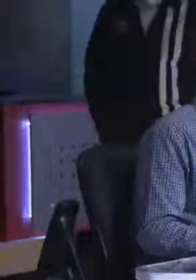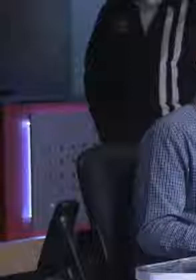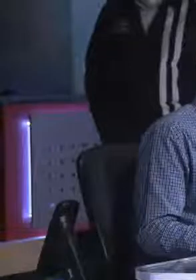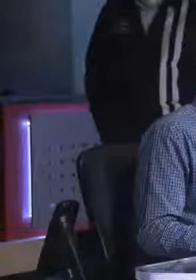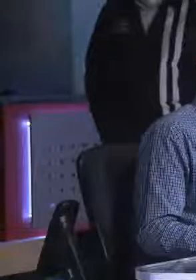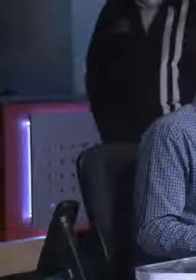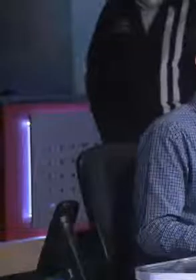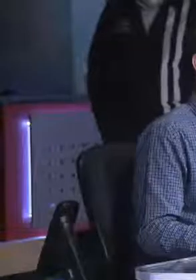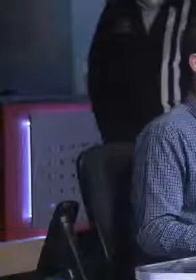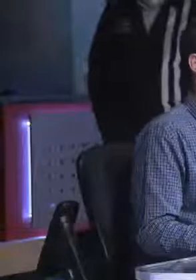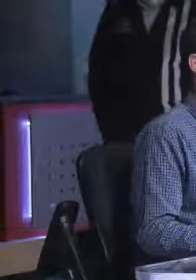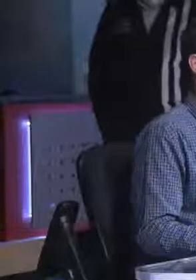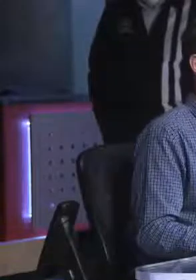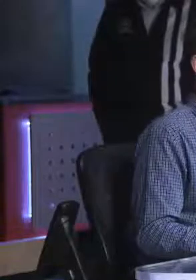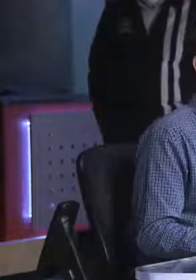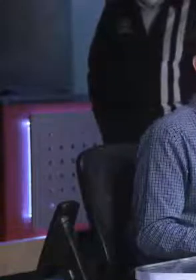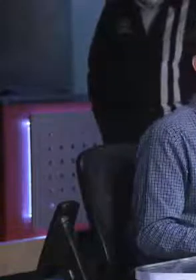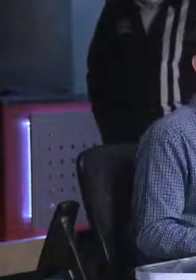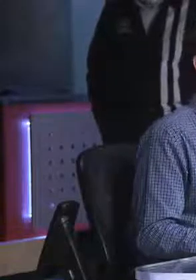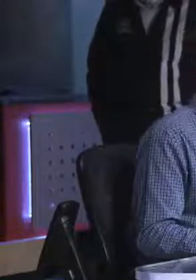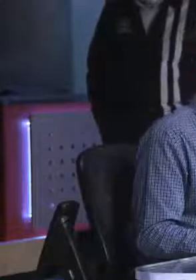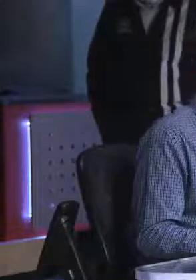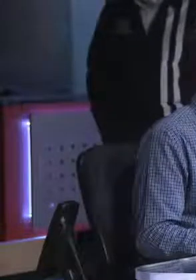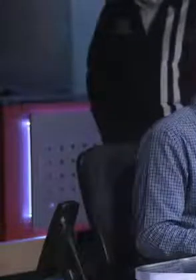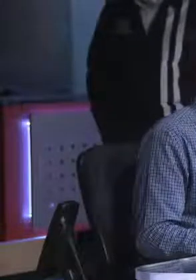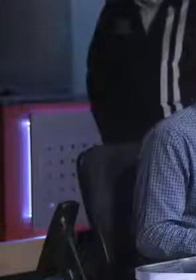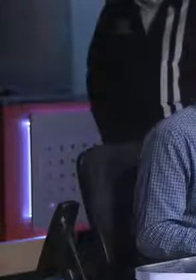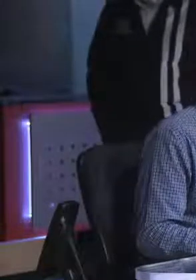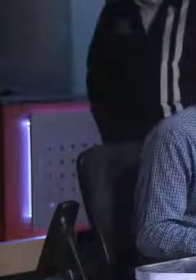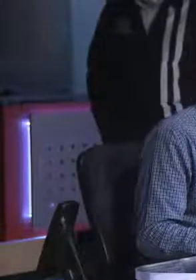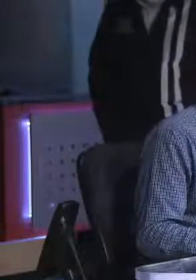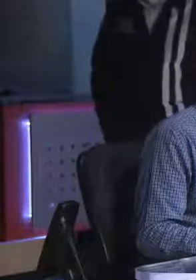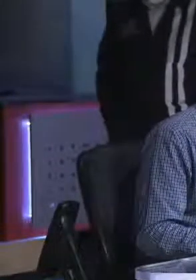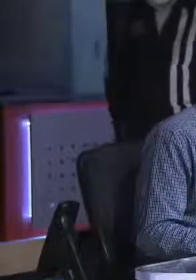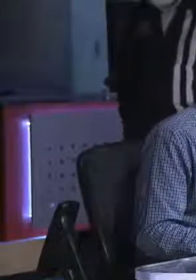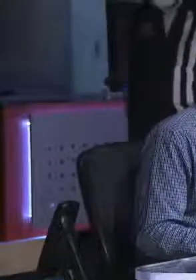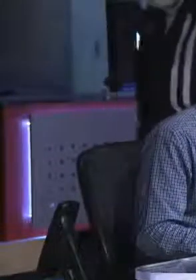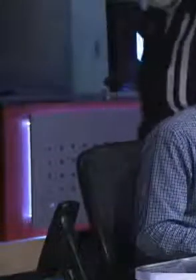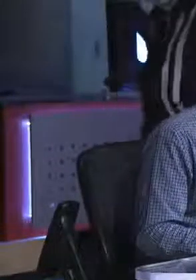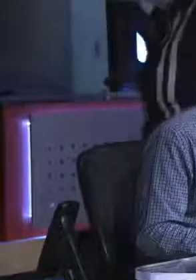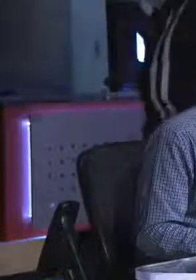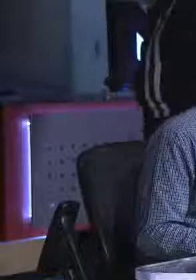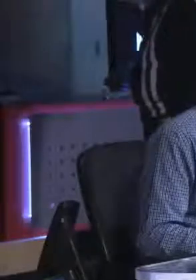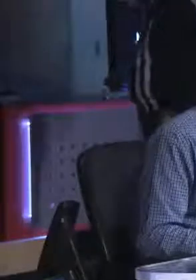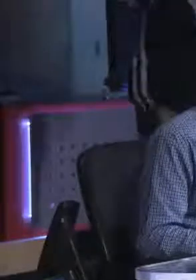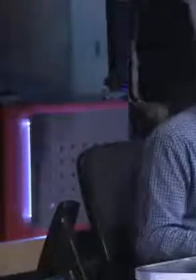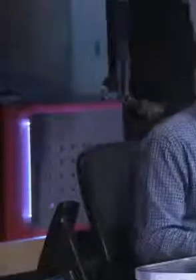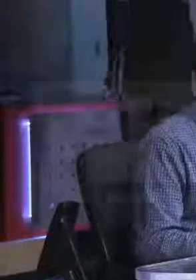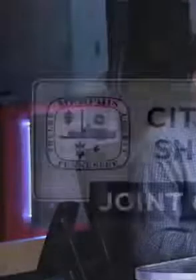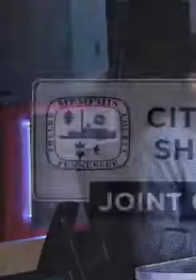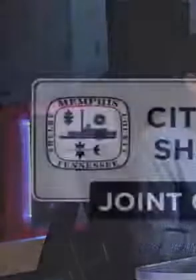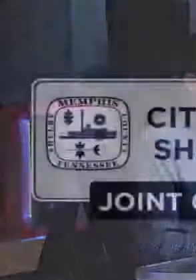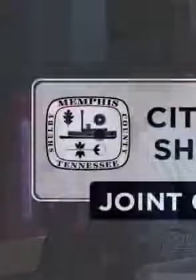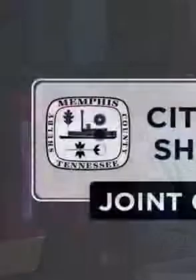This concludes our briefing. Any final statements? All right, thank you, everyone. We will see you next time. Please stay healthy.